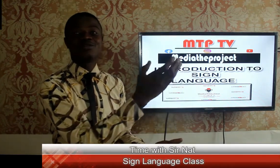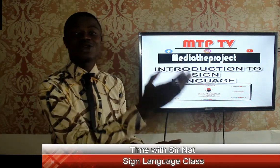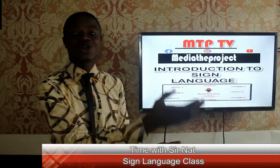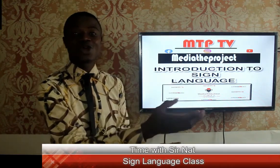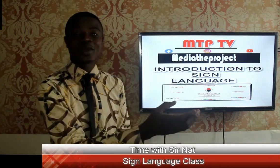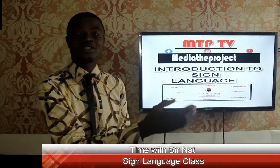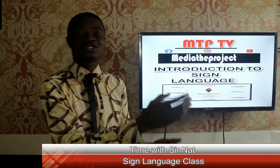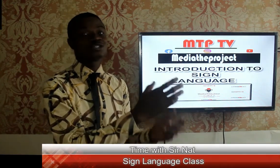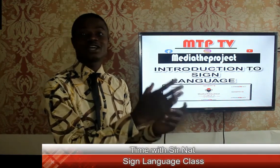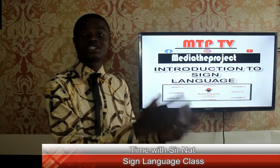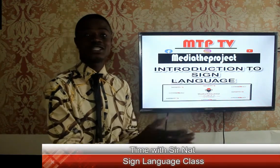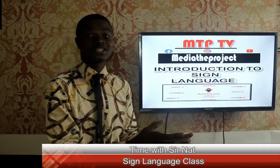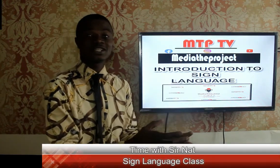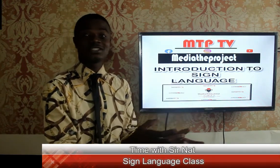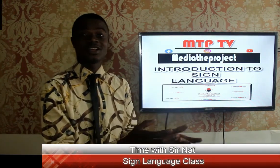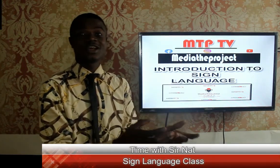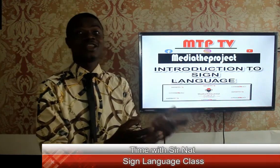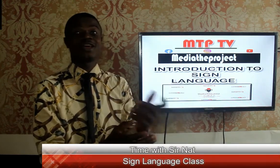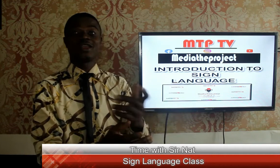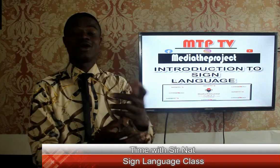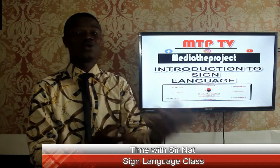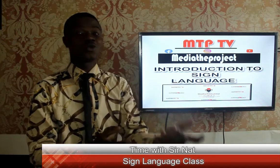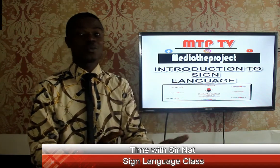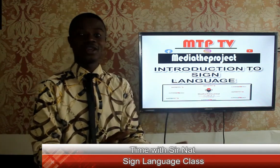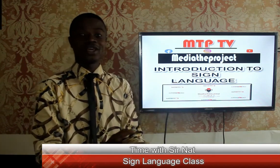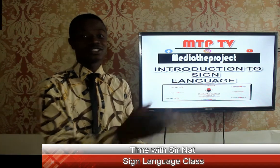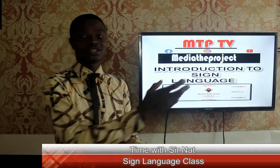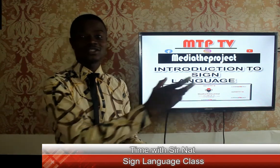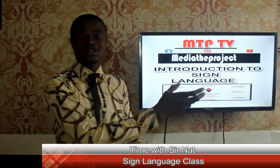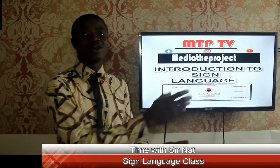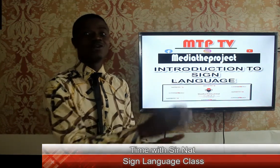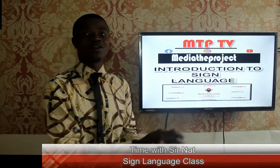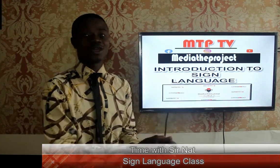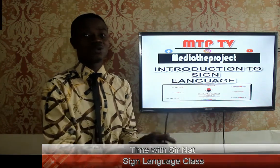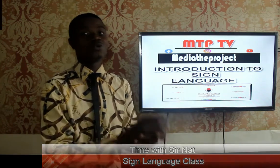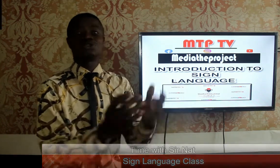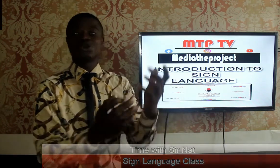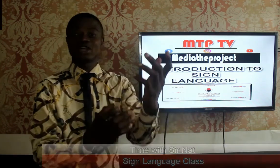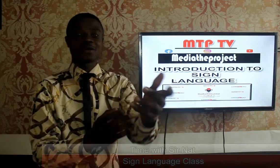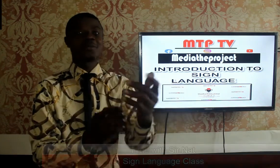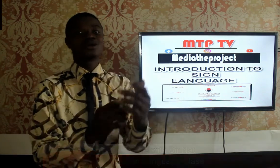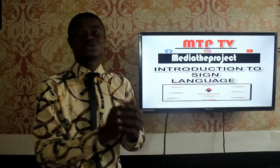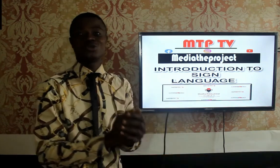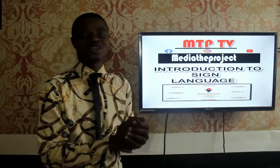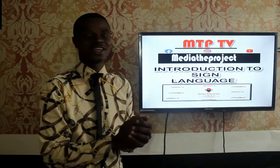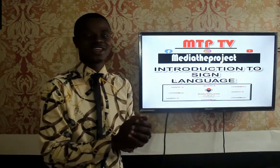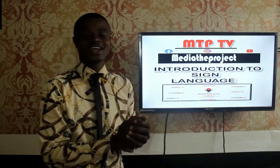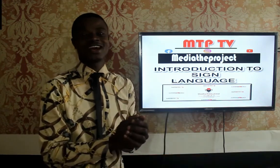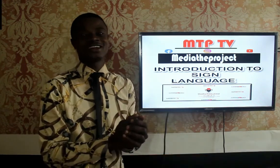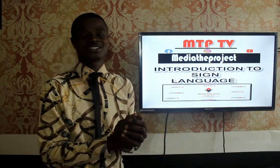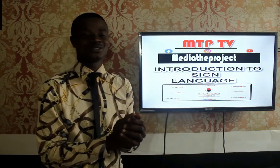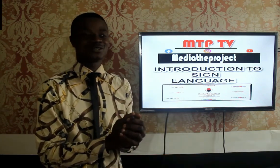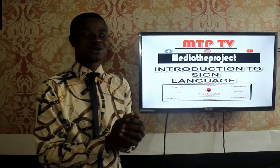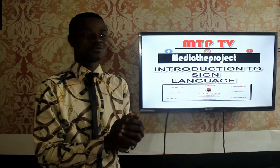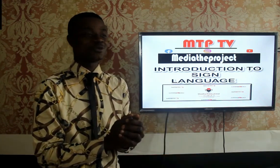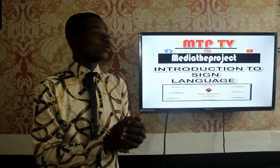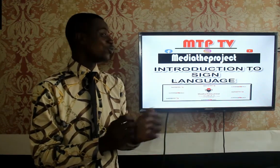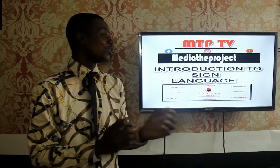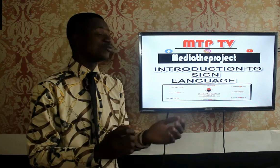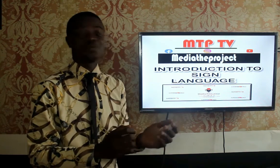your comments, your suggestions, and then recommendations over there. We will surely get back to you and then assess the